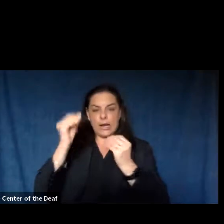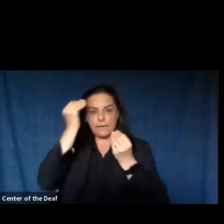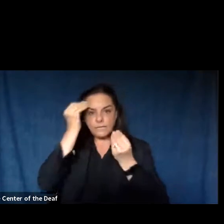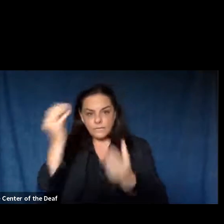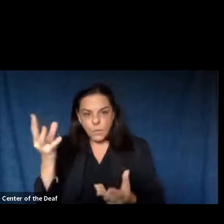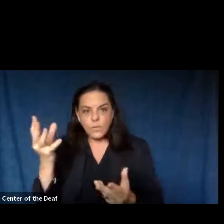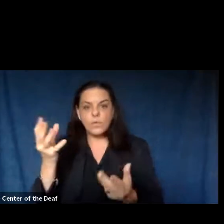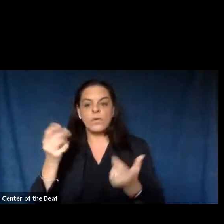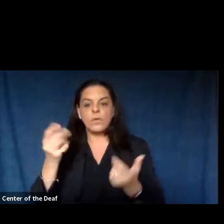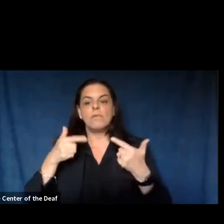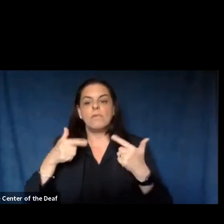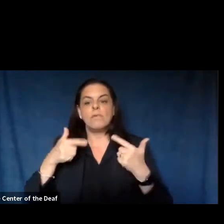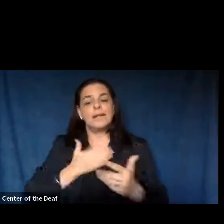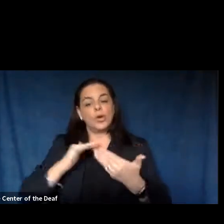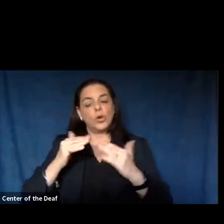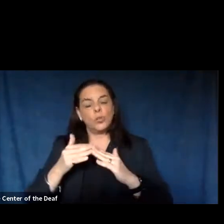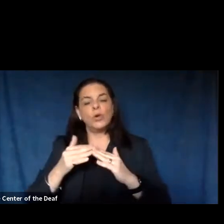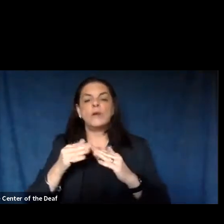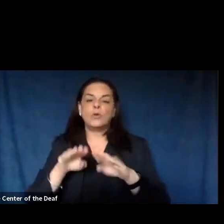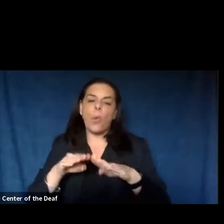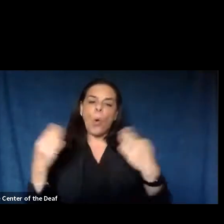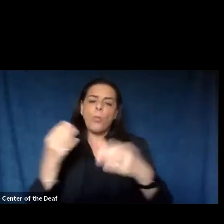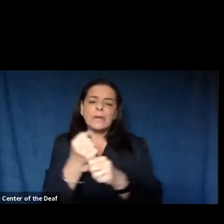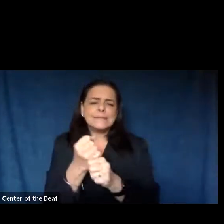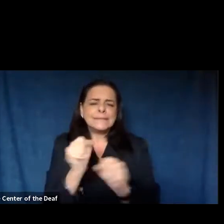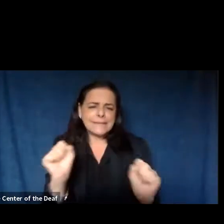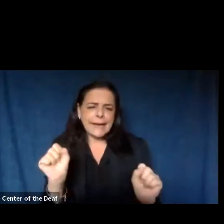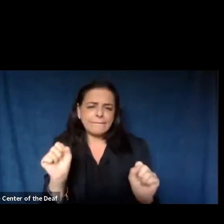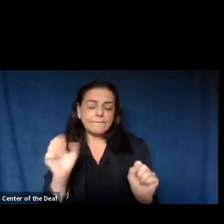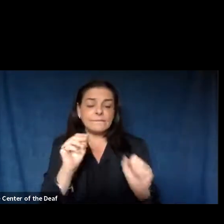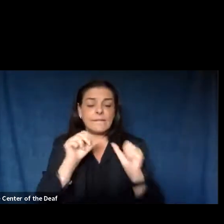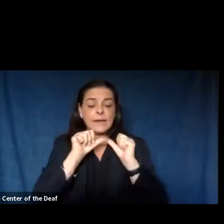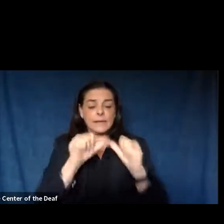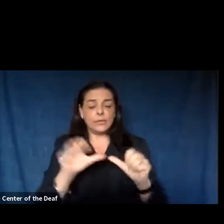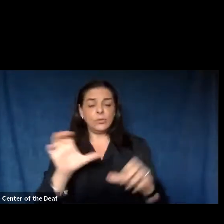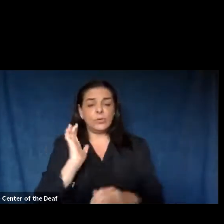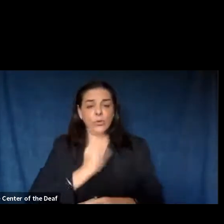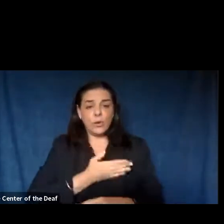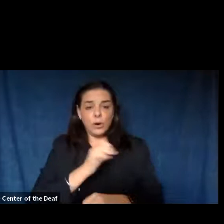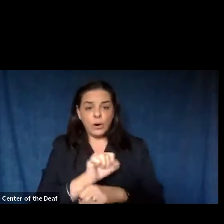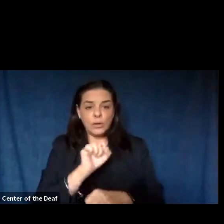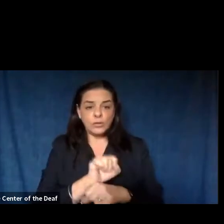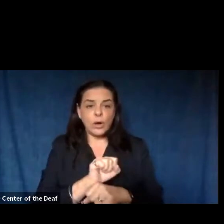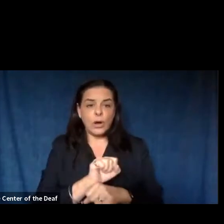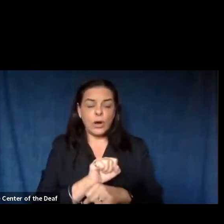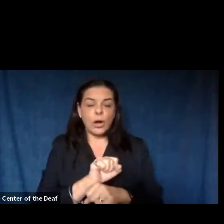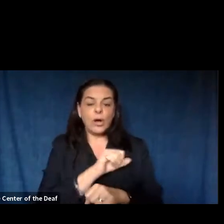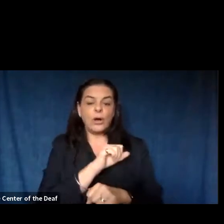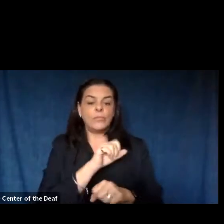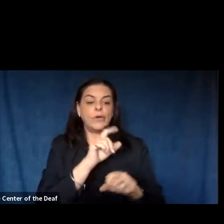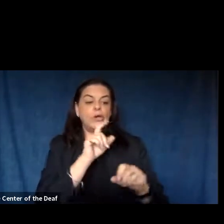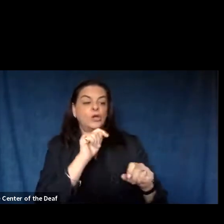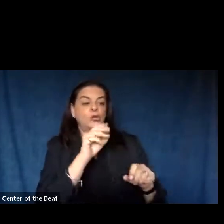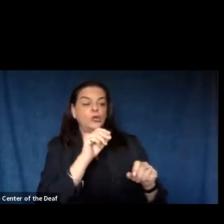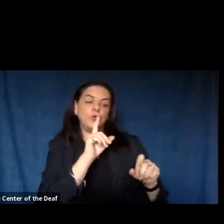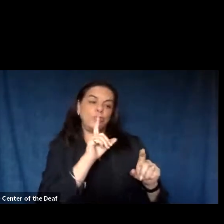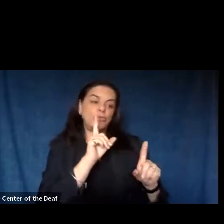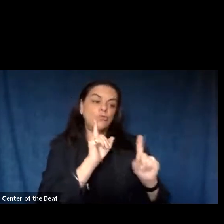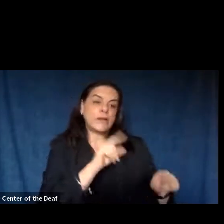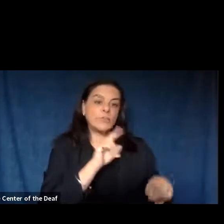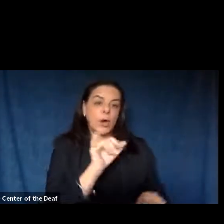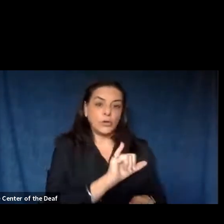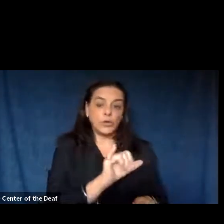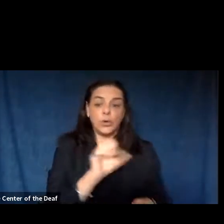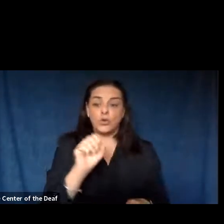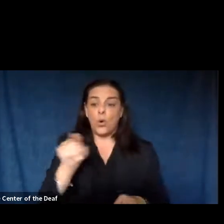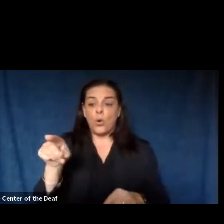our community to safely reopen and continue to do our job in the response side also. So reopening